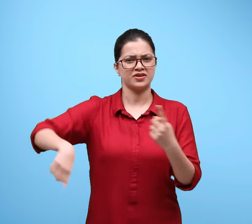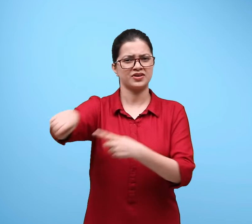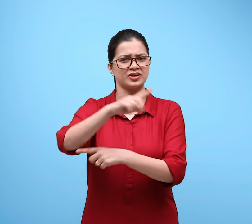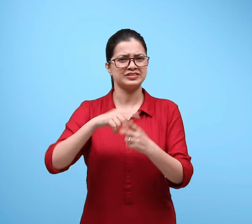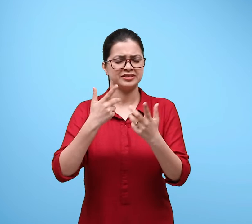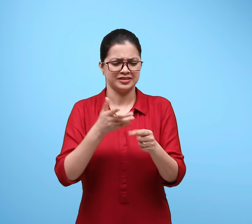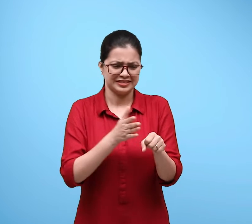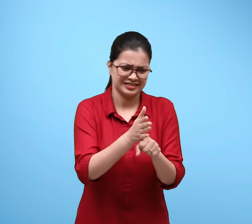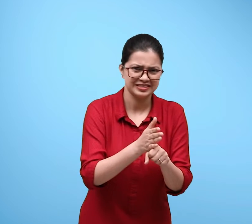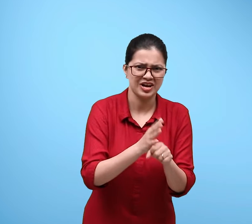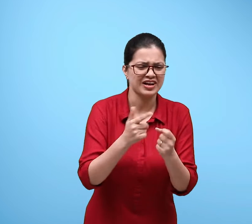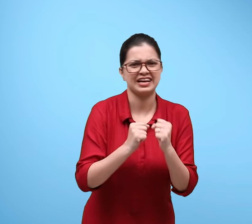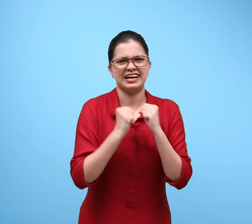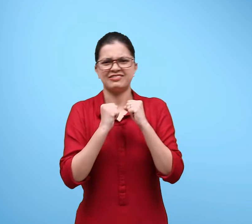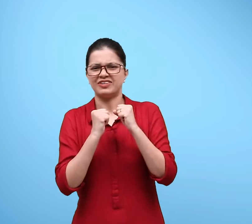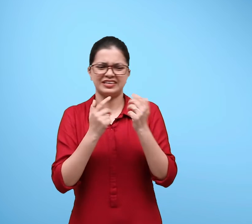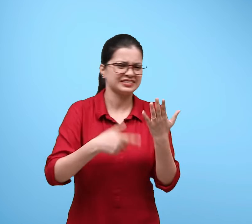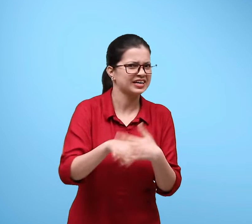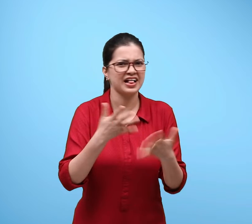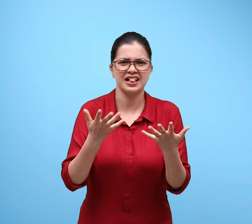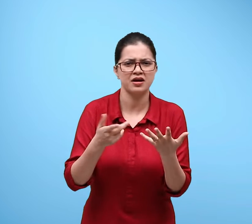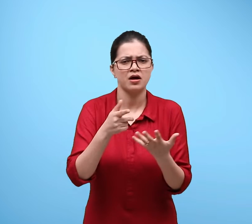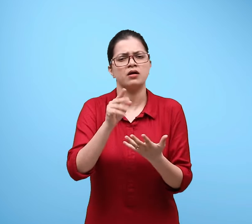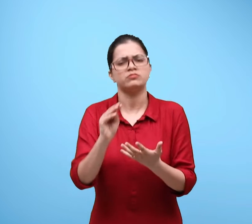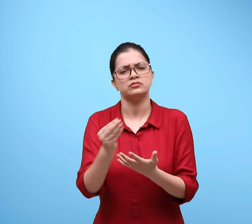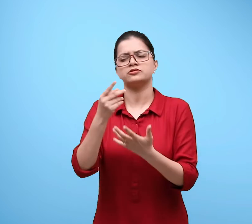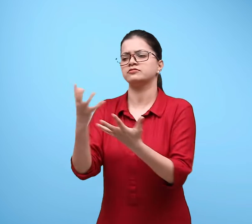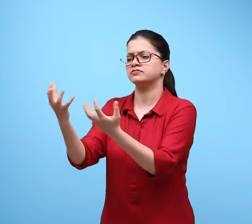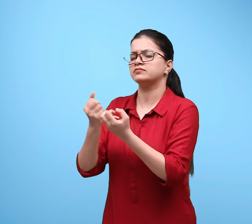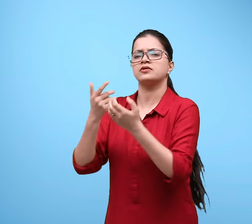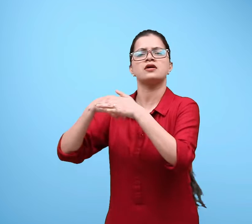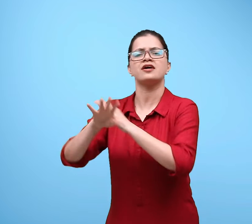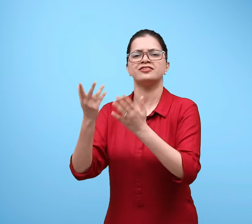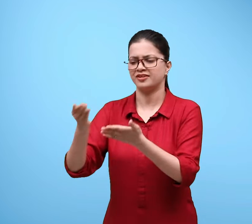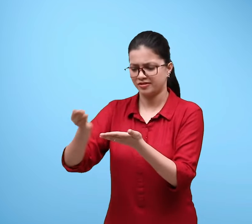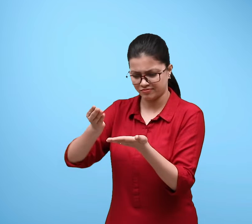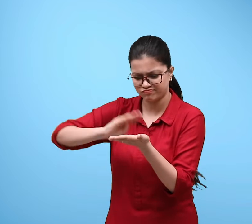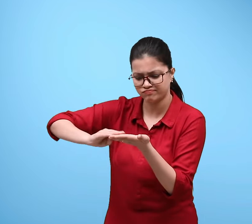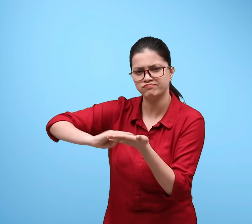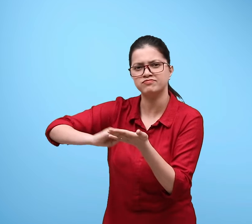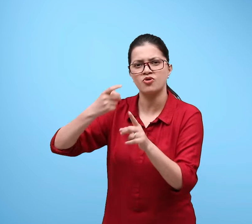Instead of cutting, you can rub the surface of material with sandpaper to see if it has luster.